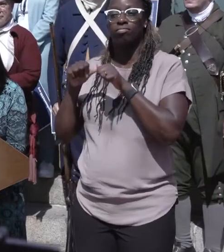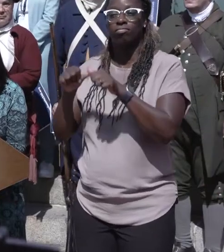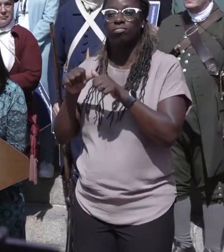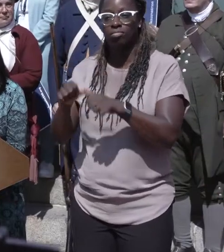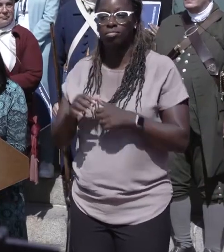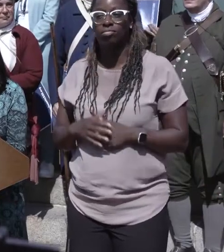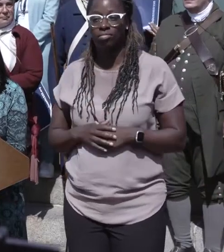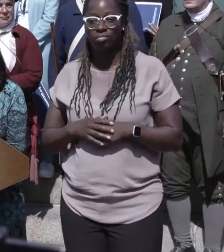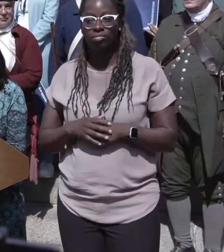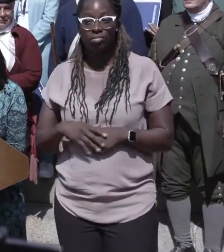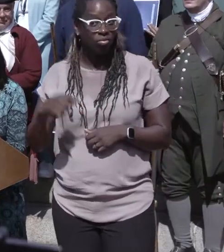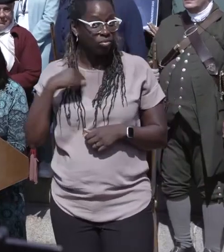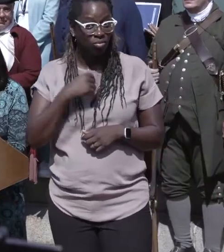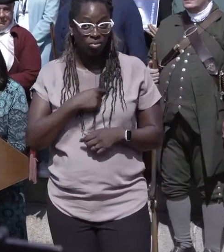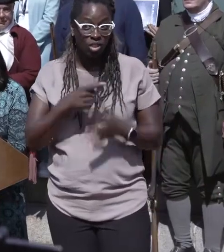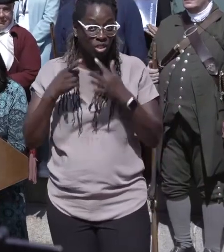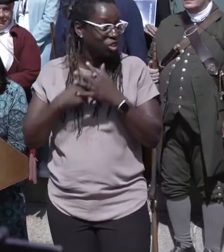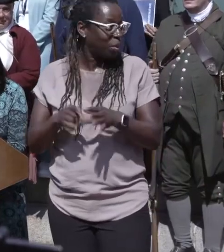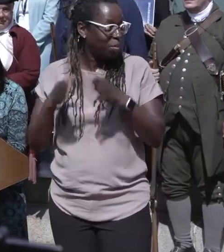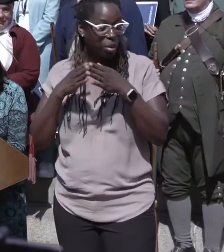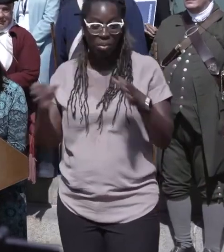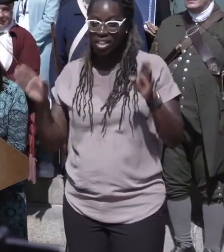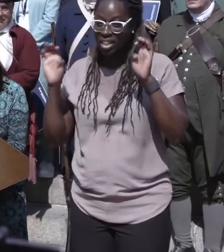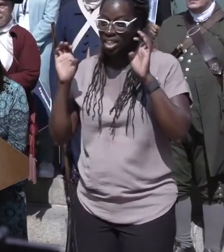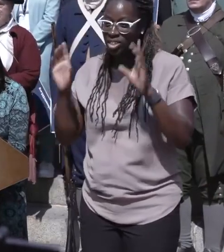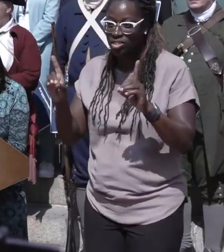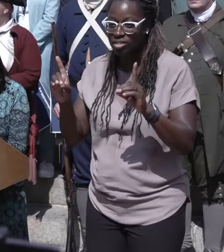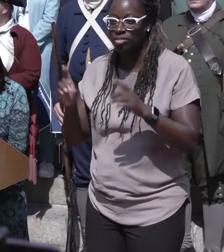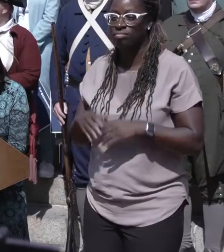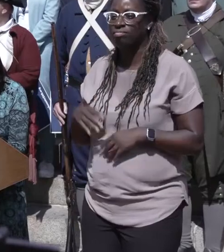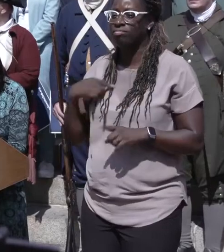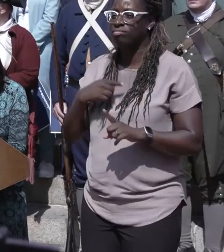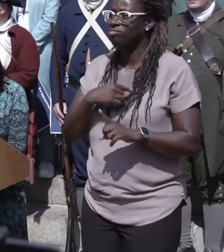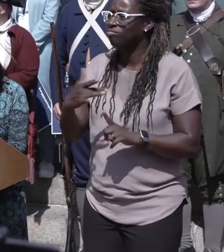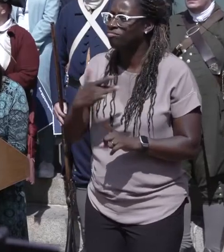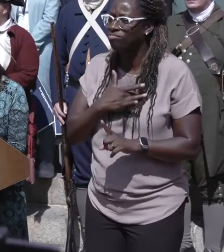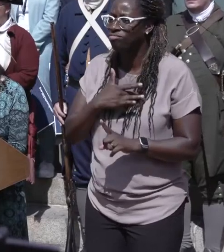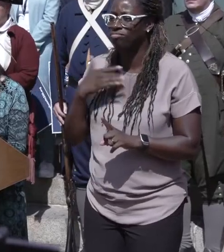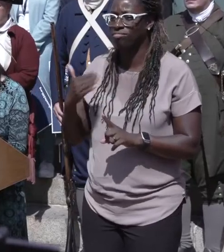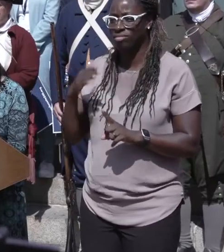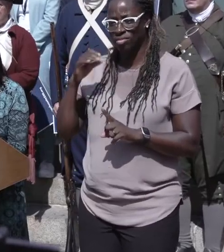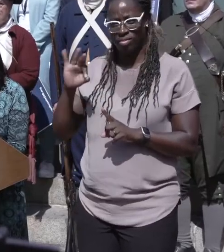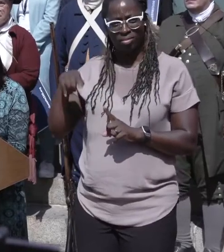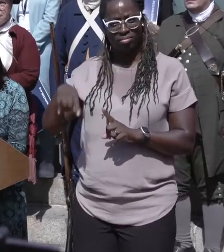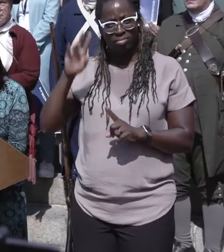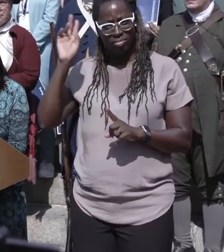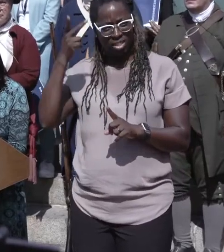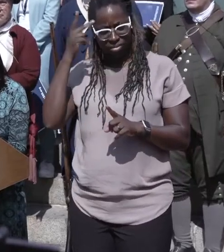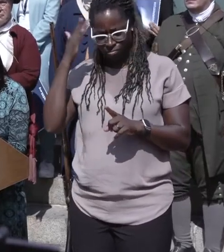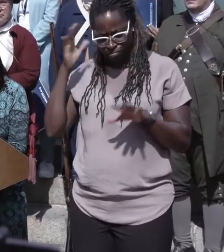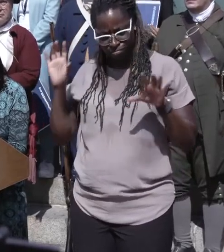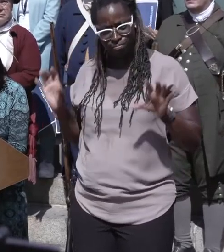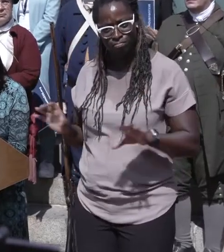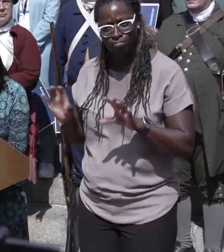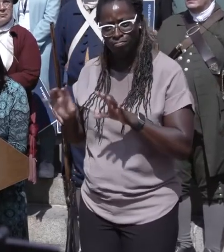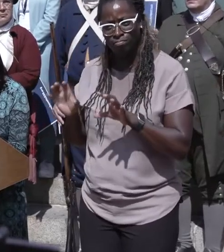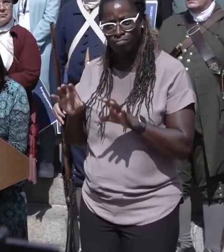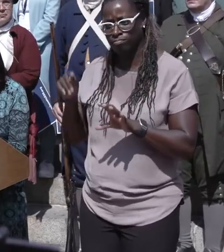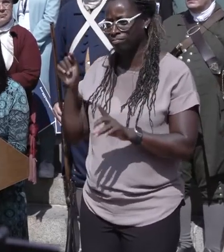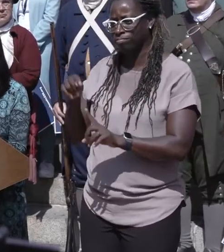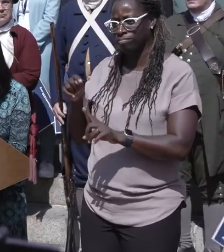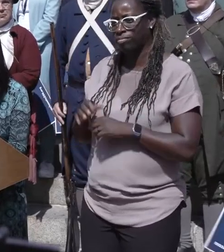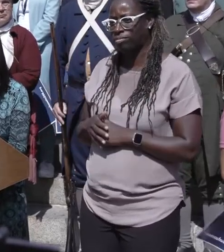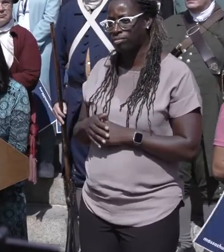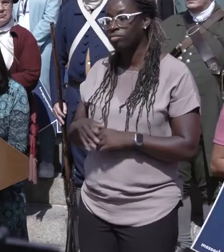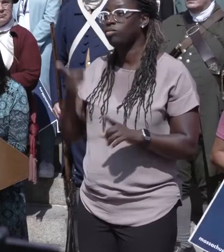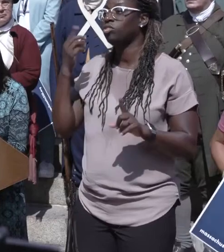of abolitionist thought and action, the city where Dr. Martin Luther King Jr. led a 20,000-person freedom march in 1965